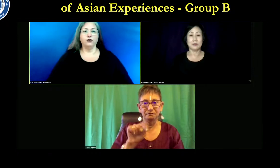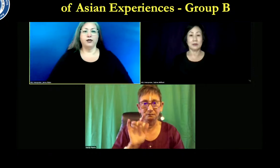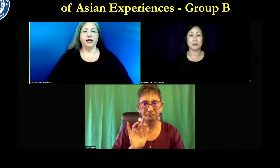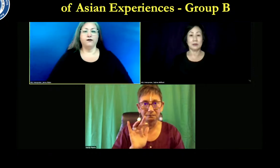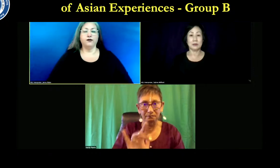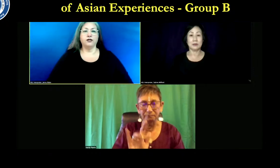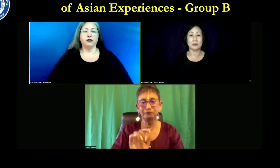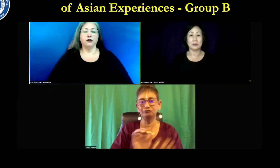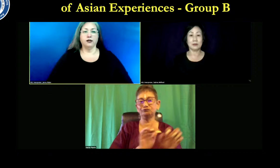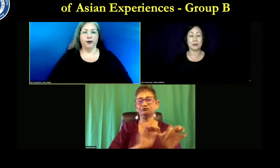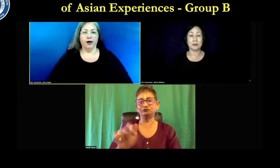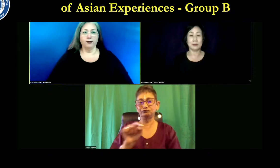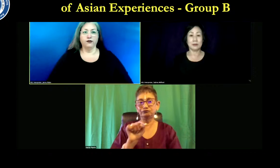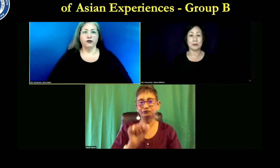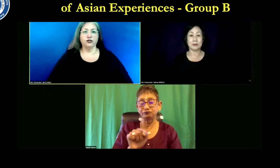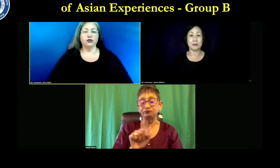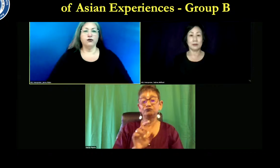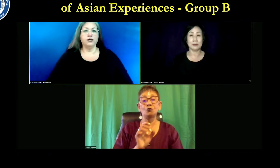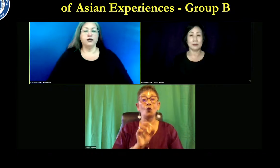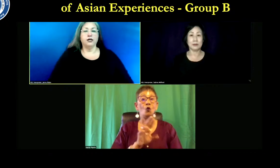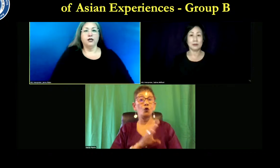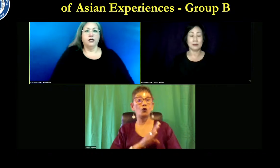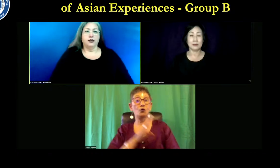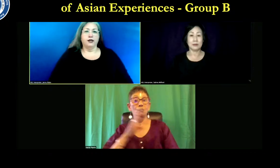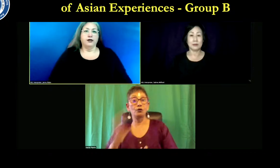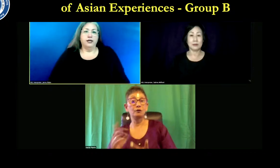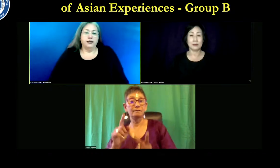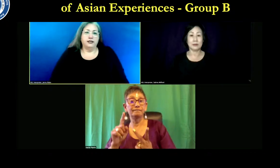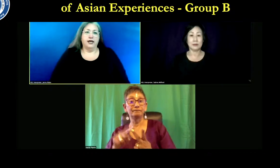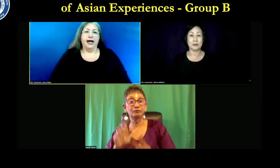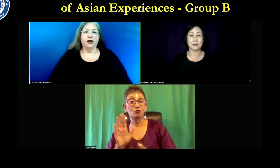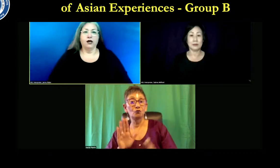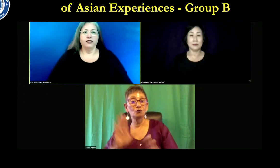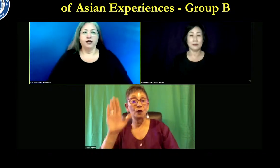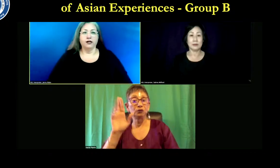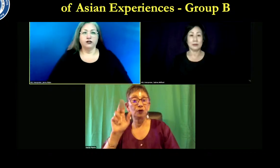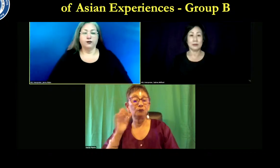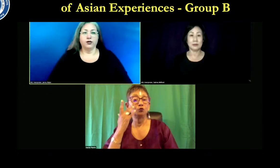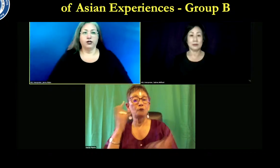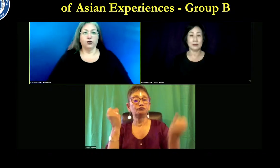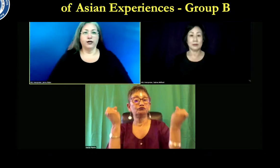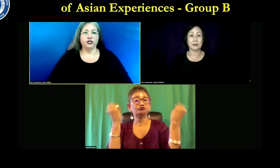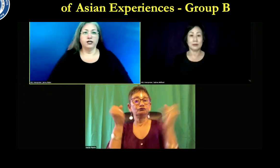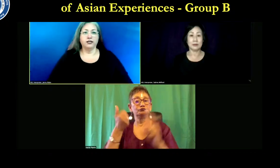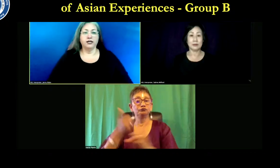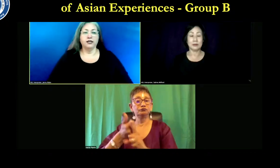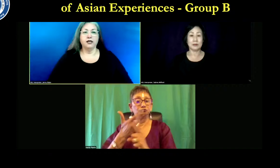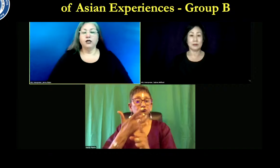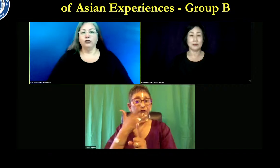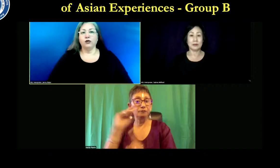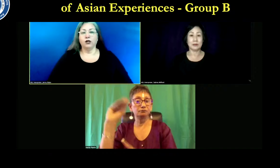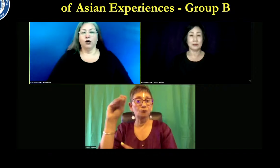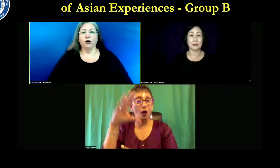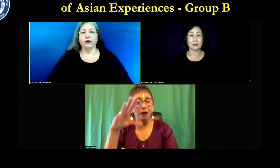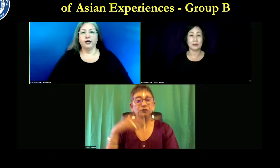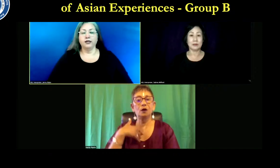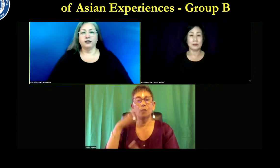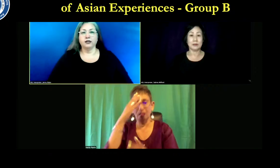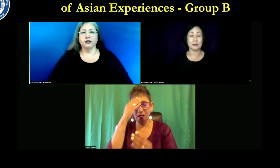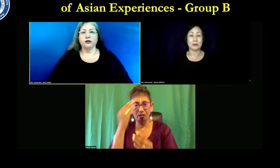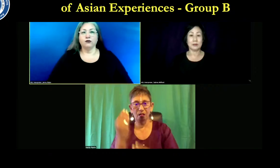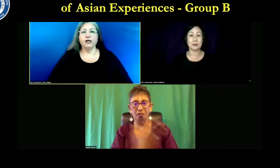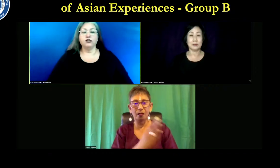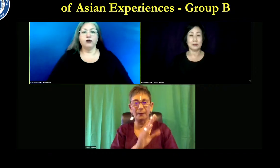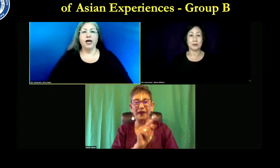in the Q&A. If you take a look at the bottom of your screen, there is the icon there to put your questions in. You can